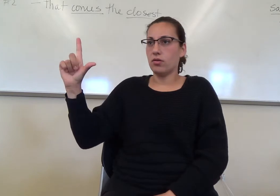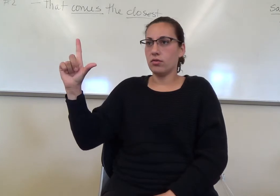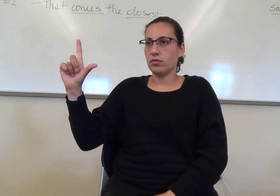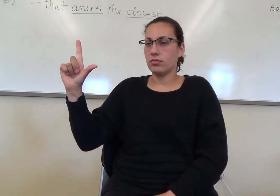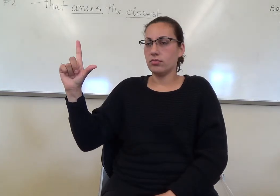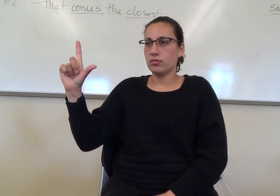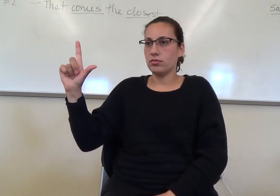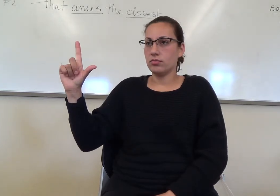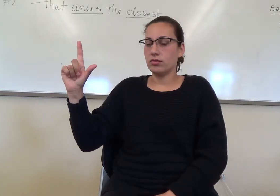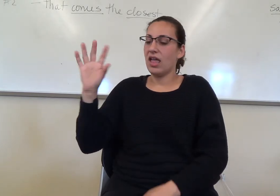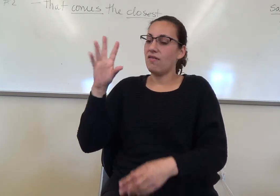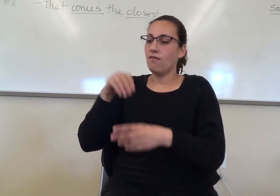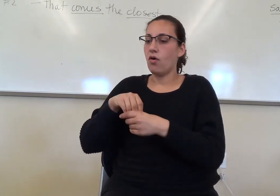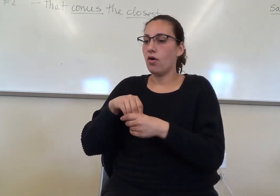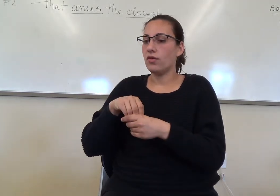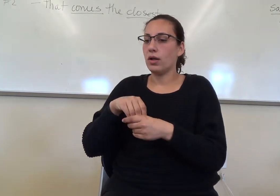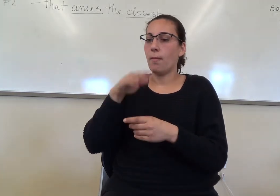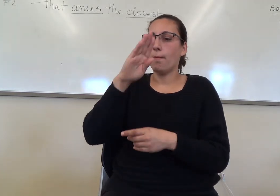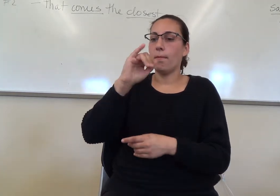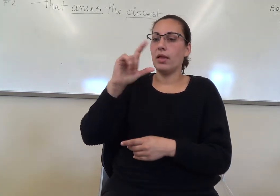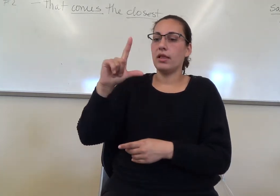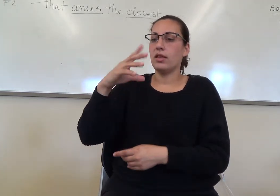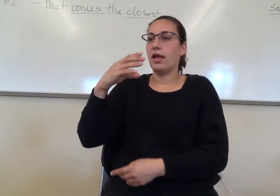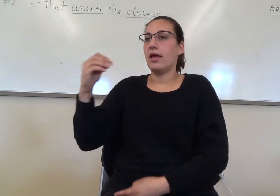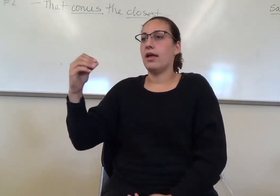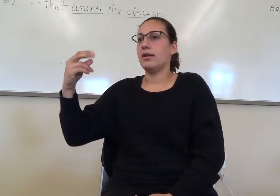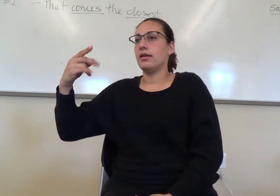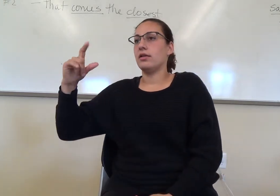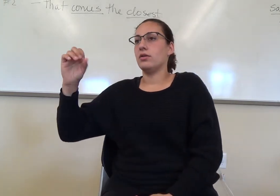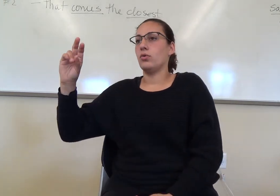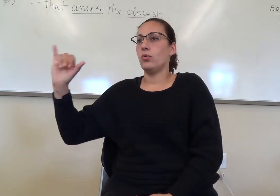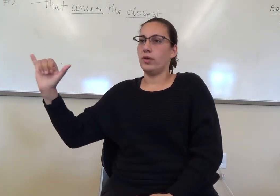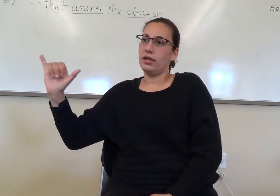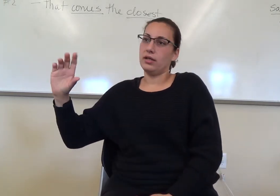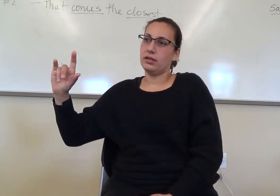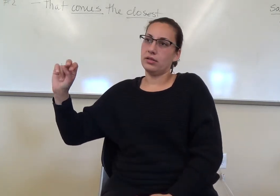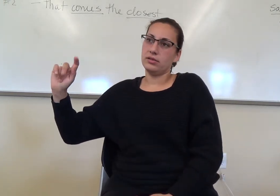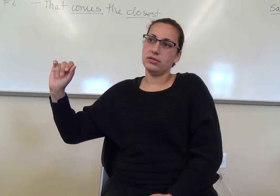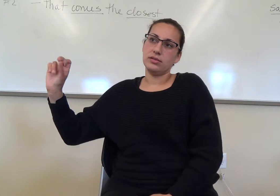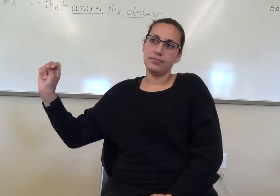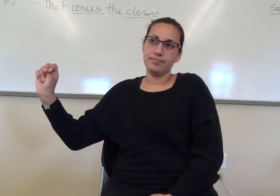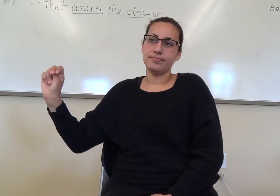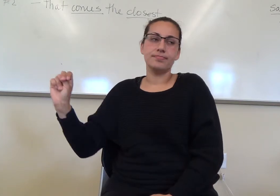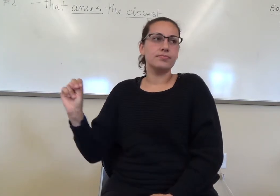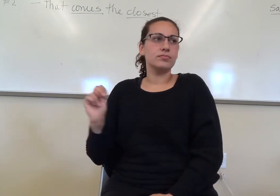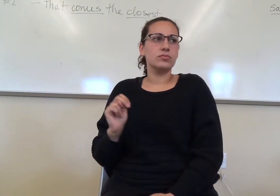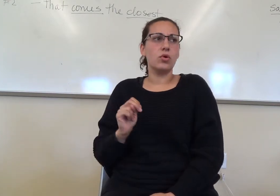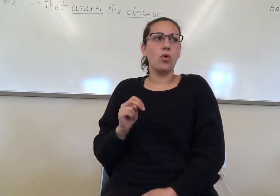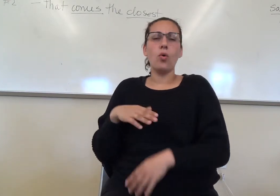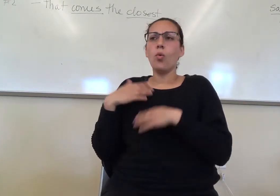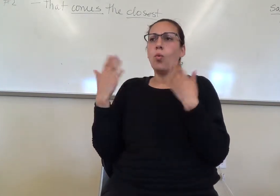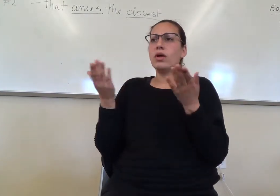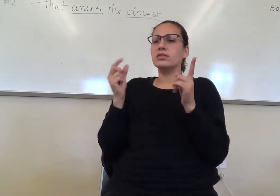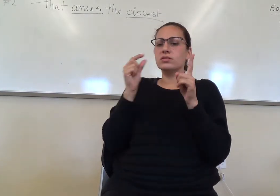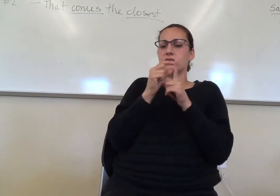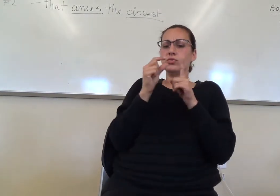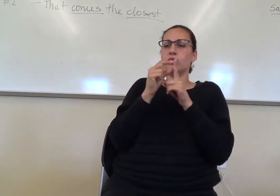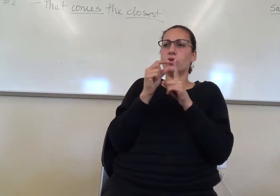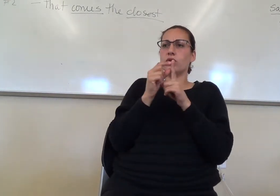Clinton. What's a prosecutor? This is full of vocabulary words. Prosecutor